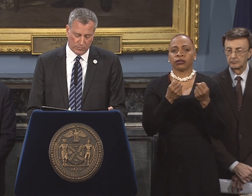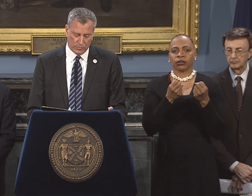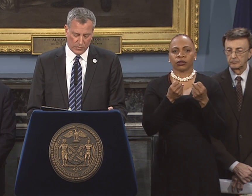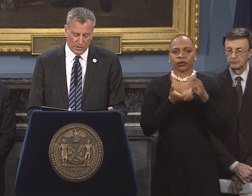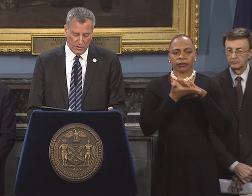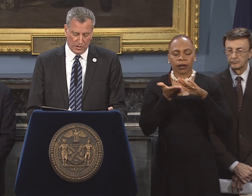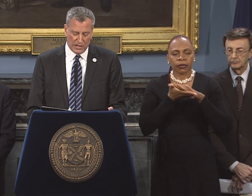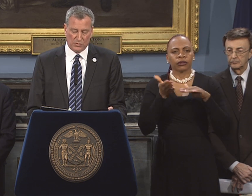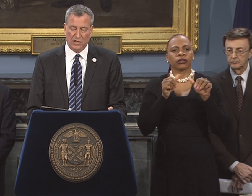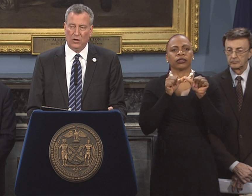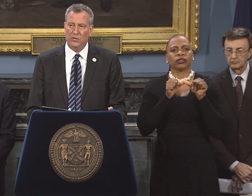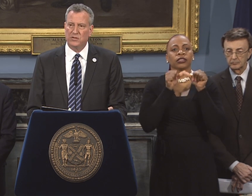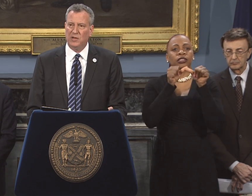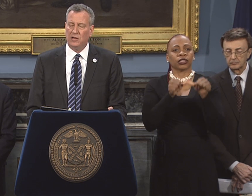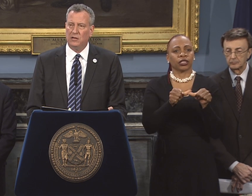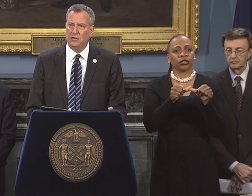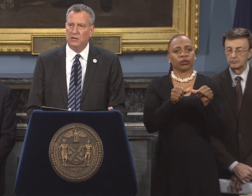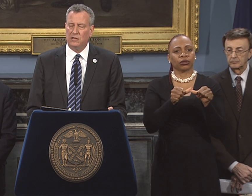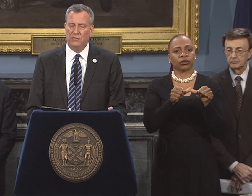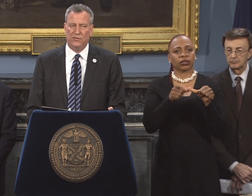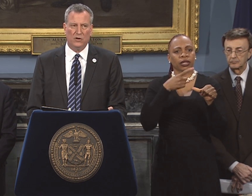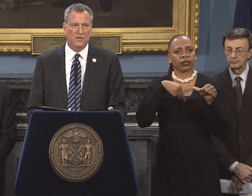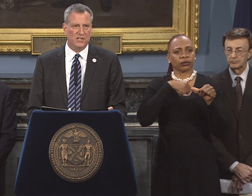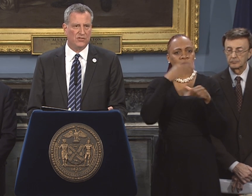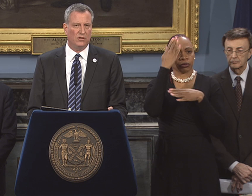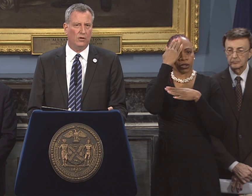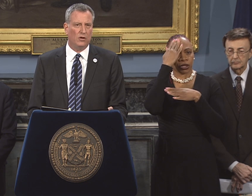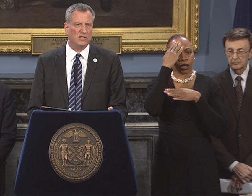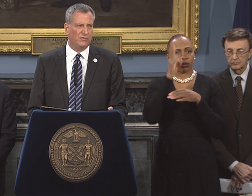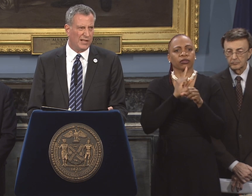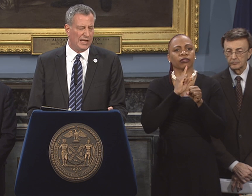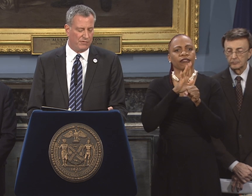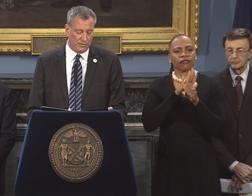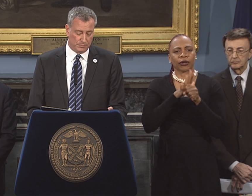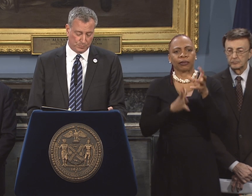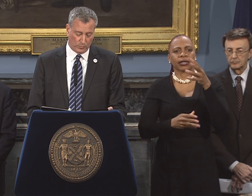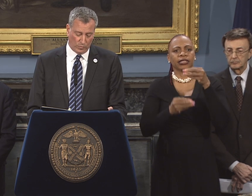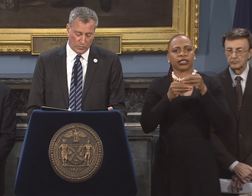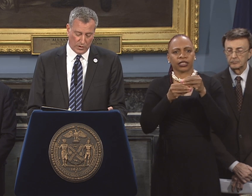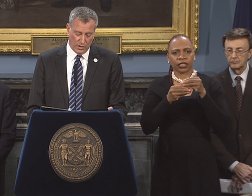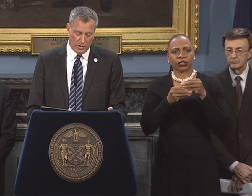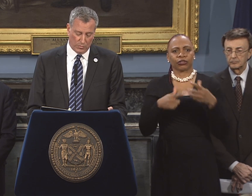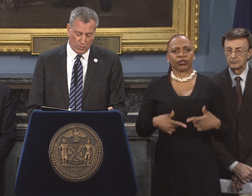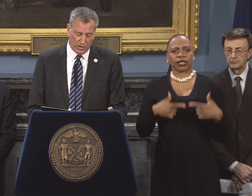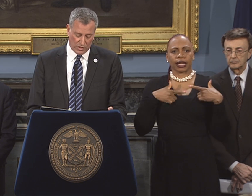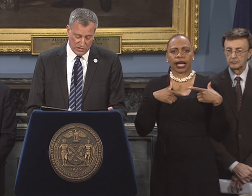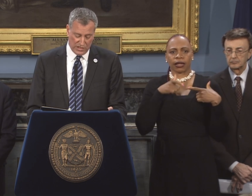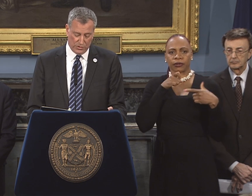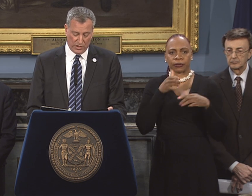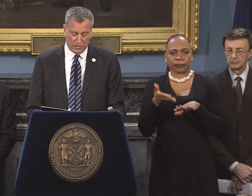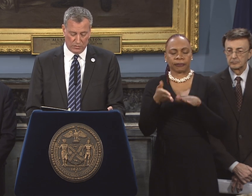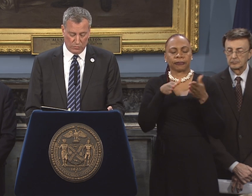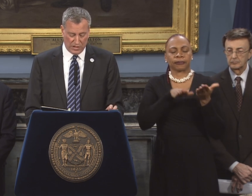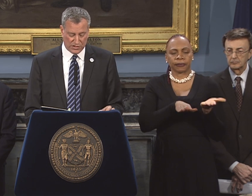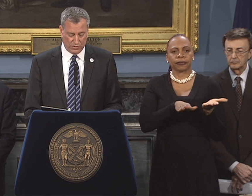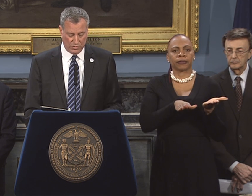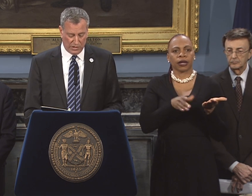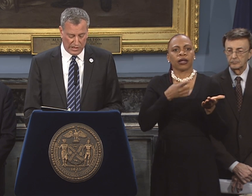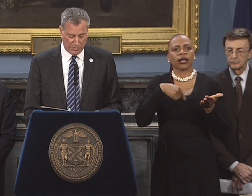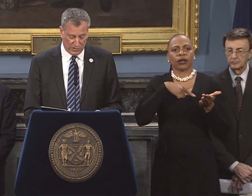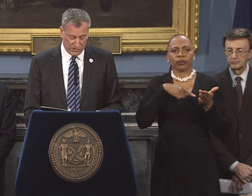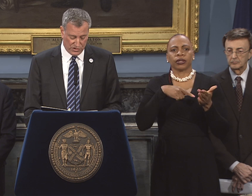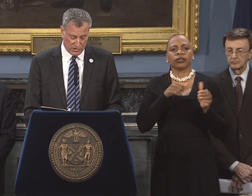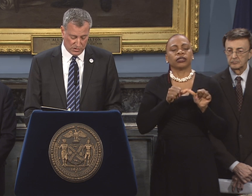continued. As we know, there's been a confirmed additional loss of life, but we are continuing